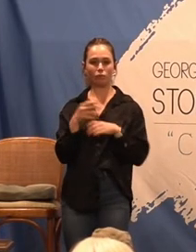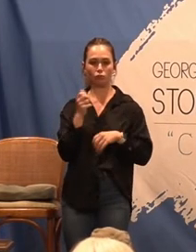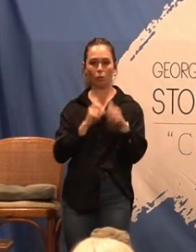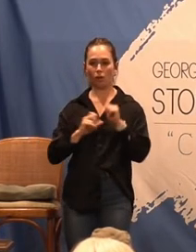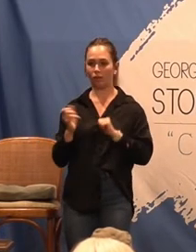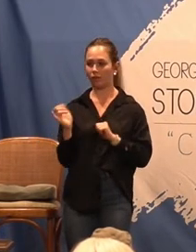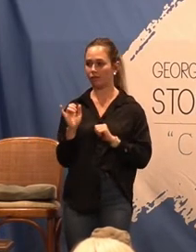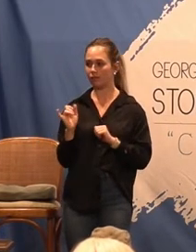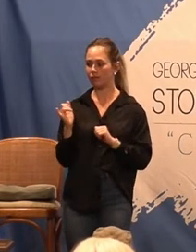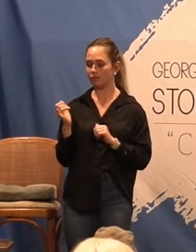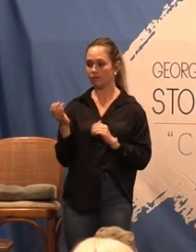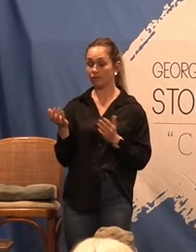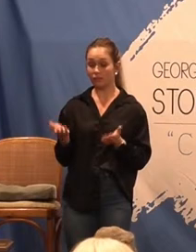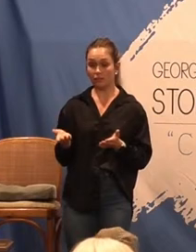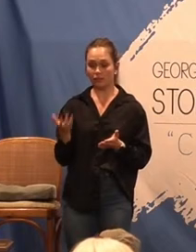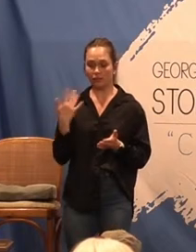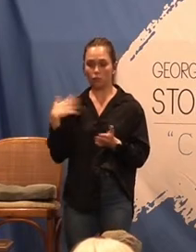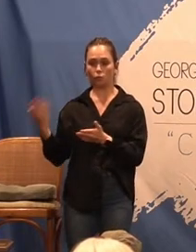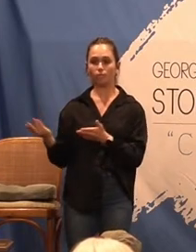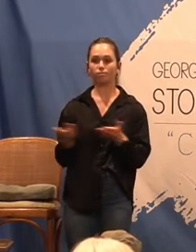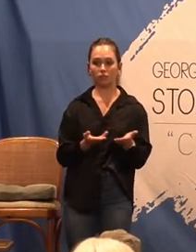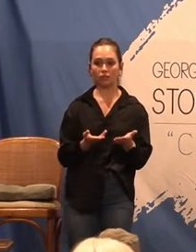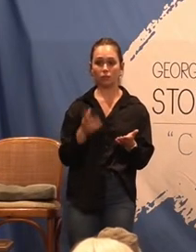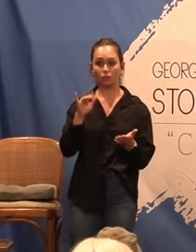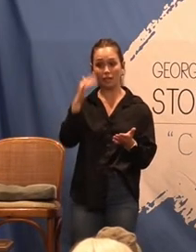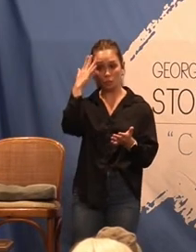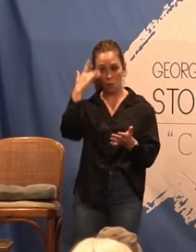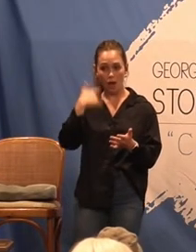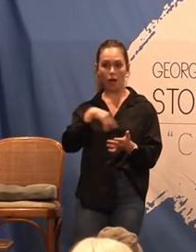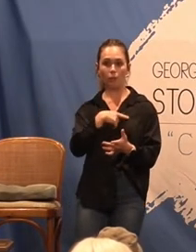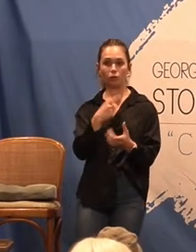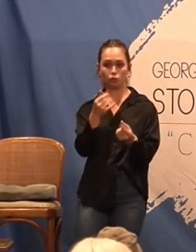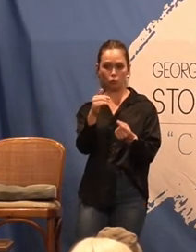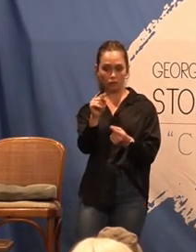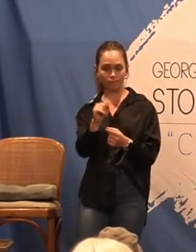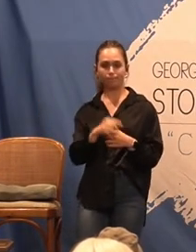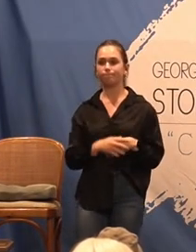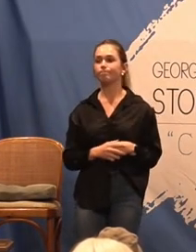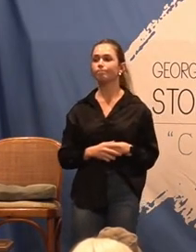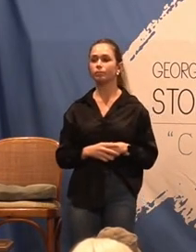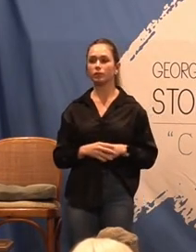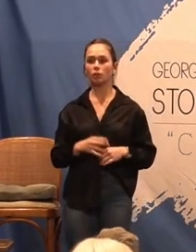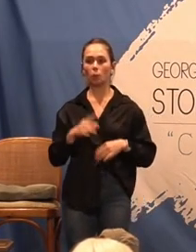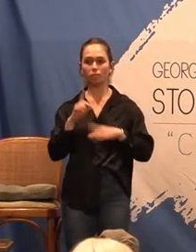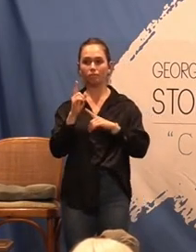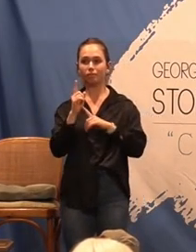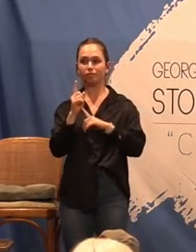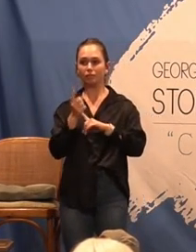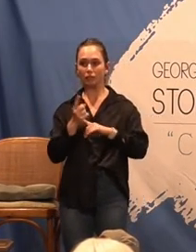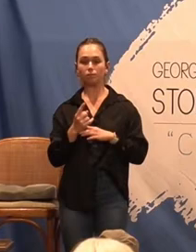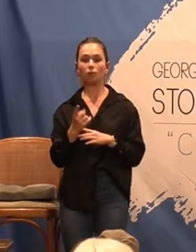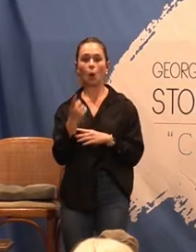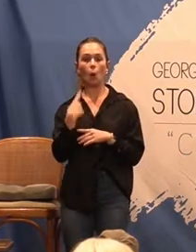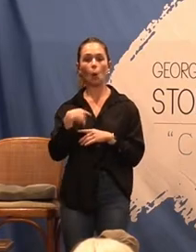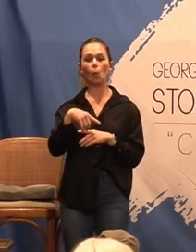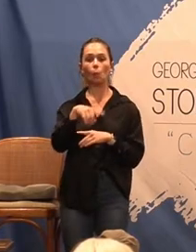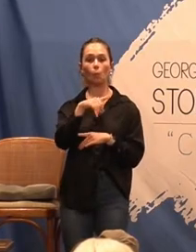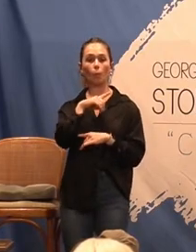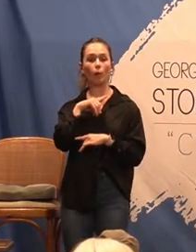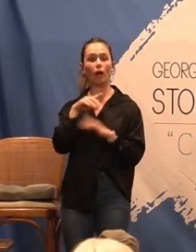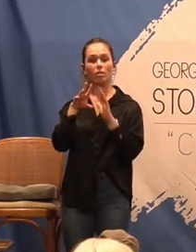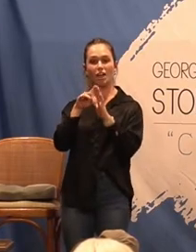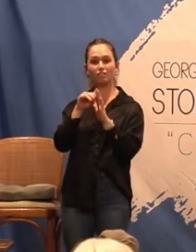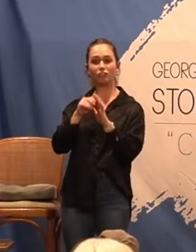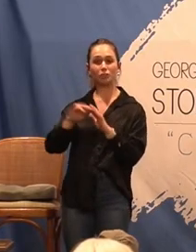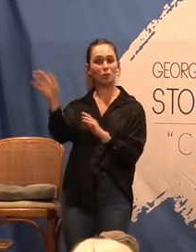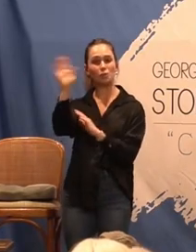unless we bring it. So that's why we do it. So take a moment. We are live streaming. Wave